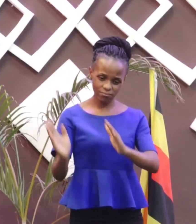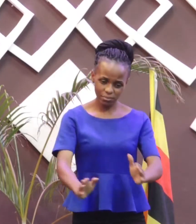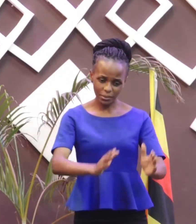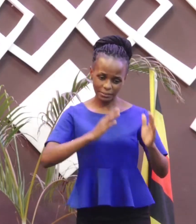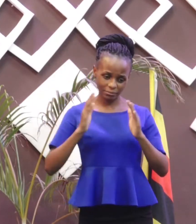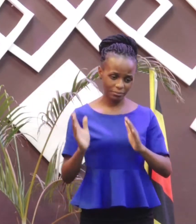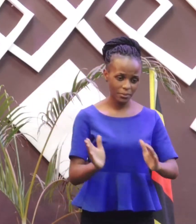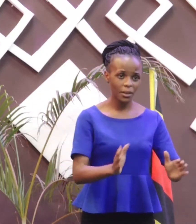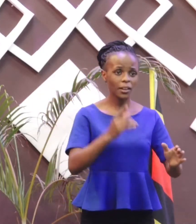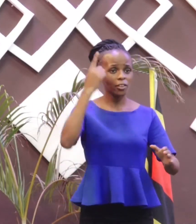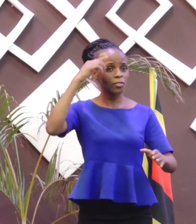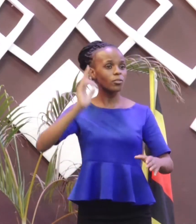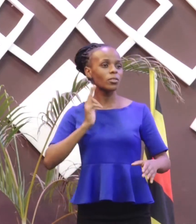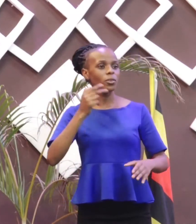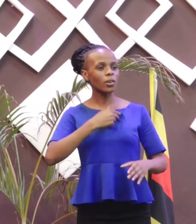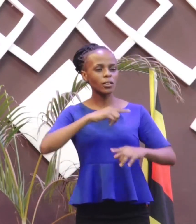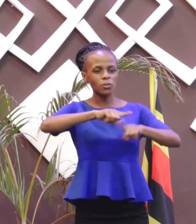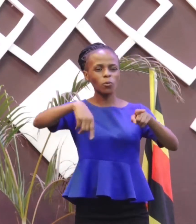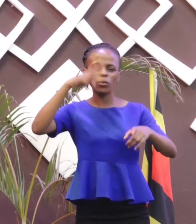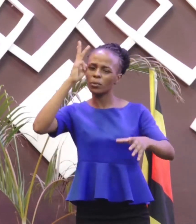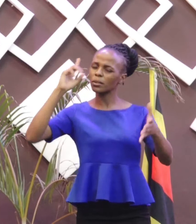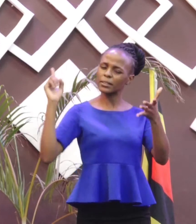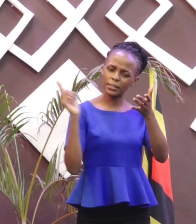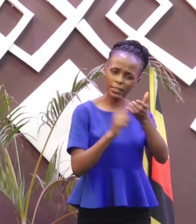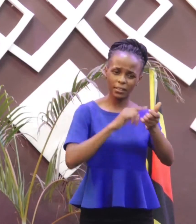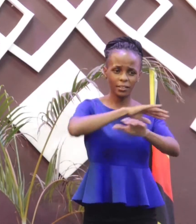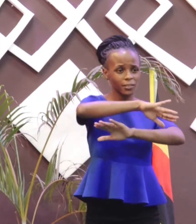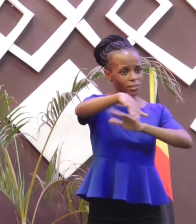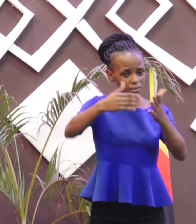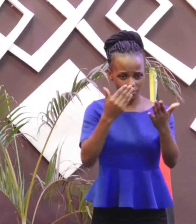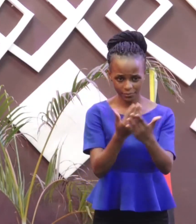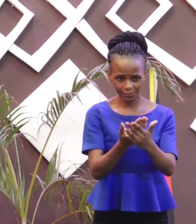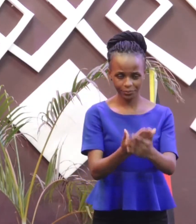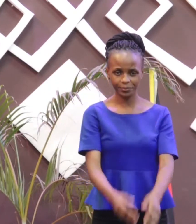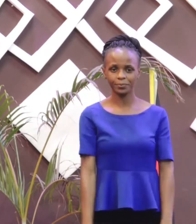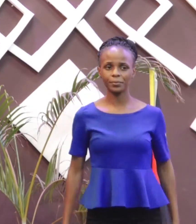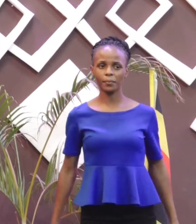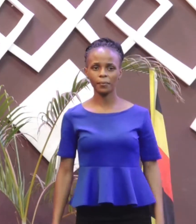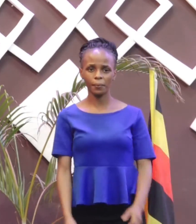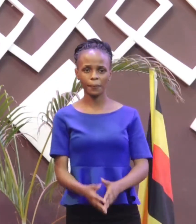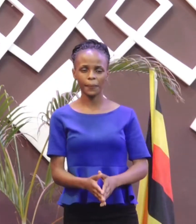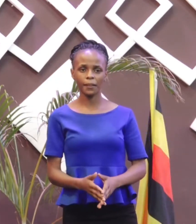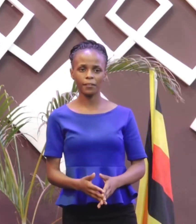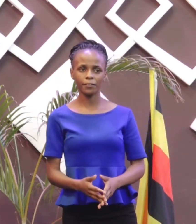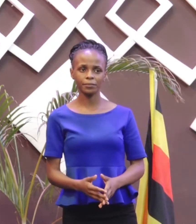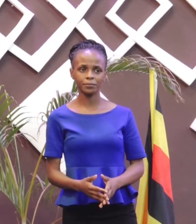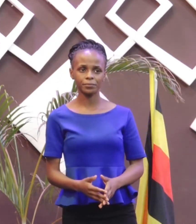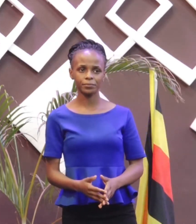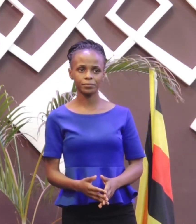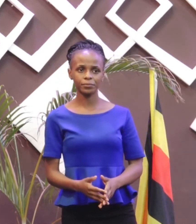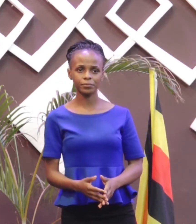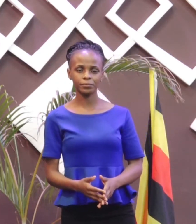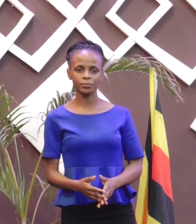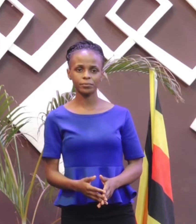be into our possession. Tujja kulwana okulaba nti buli kyonna Katonda kye yatutegekera kye yatuplaningira kibeera